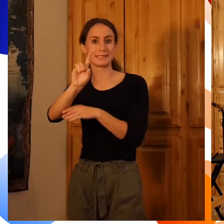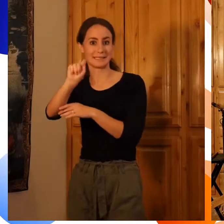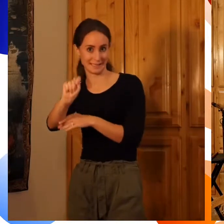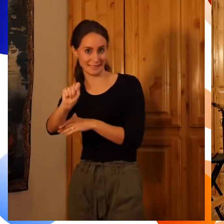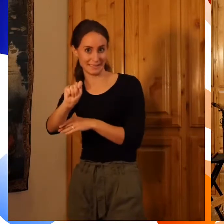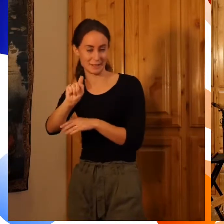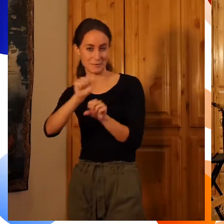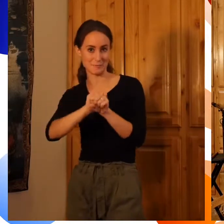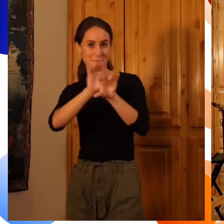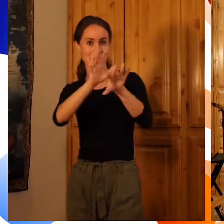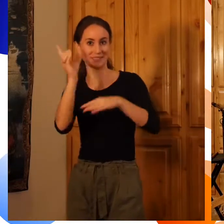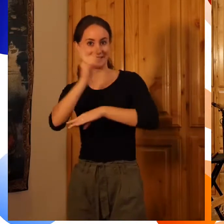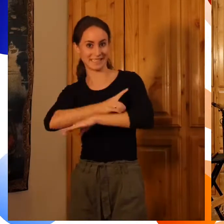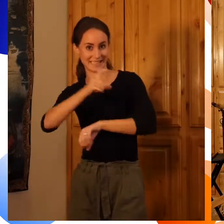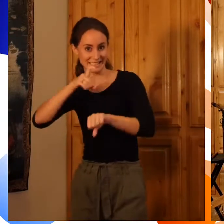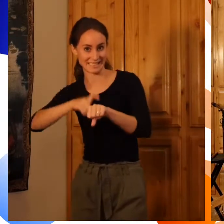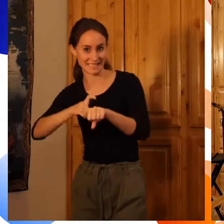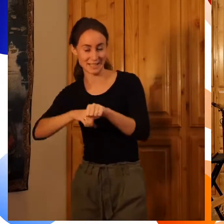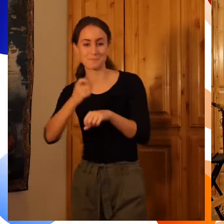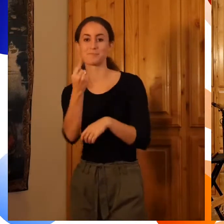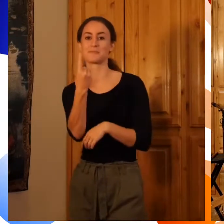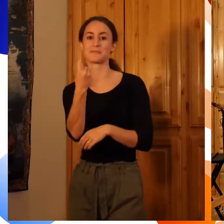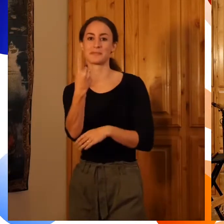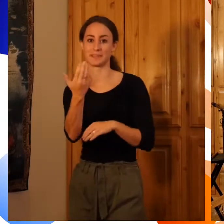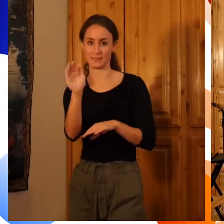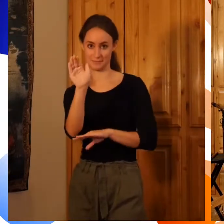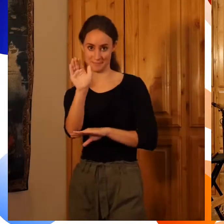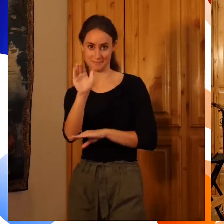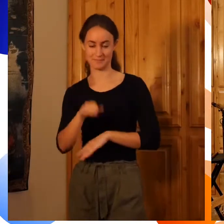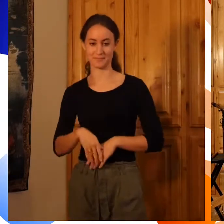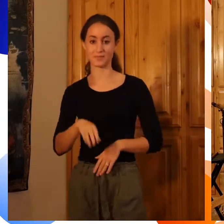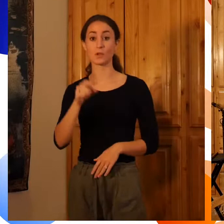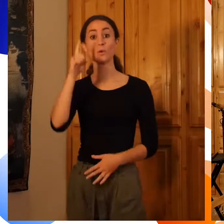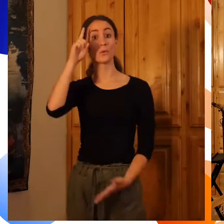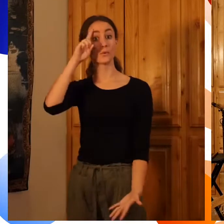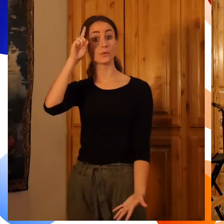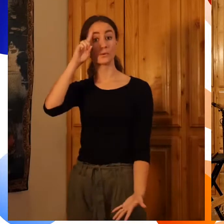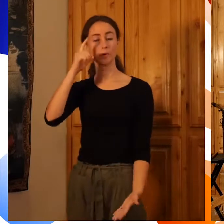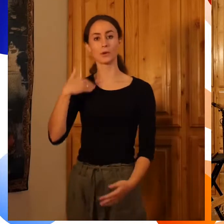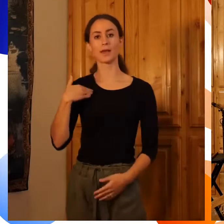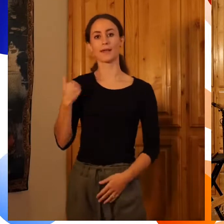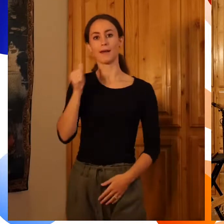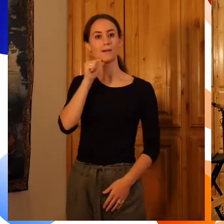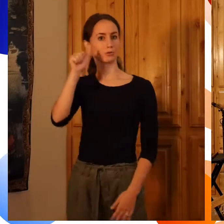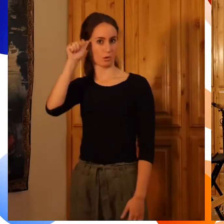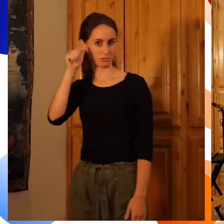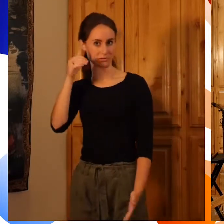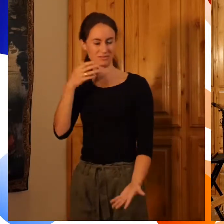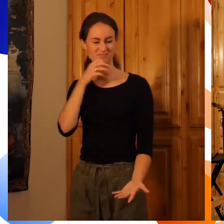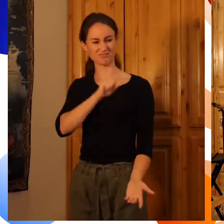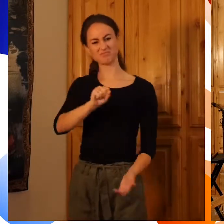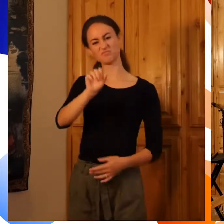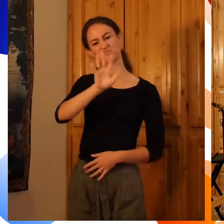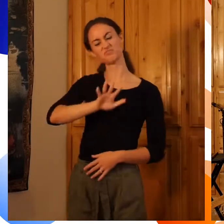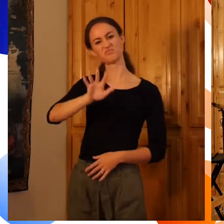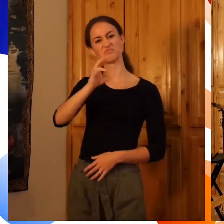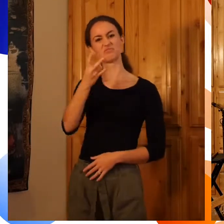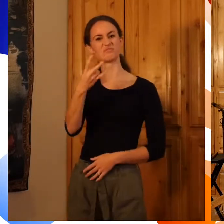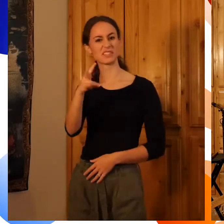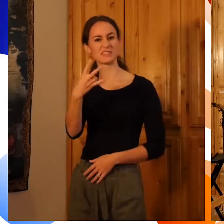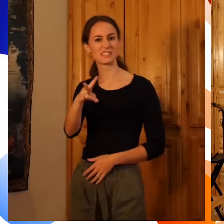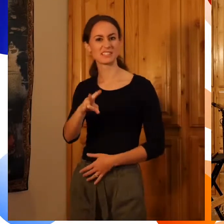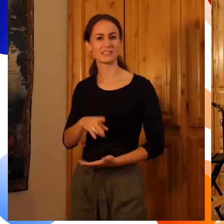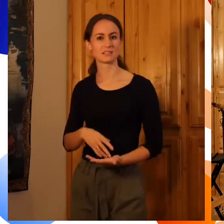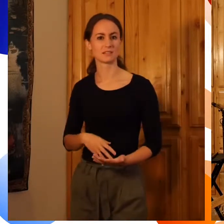young adults, 17. Okay. 17 and up, that is? So we'd like to think. No,